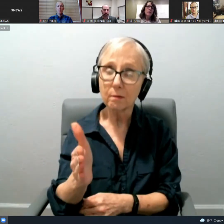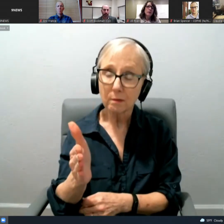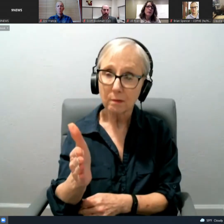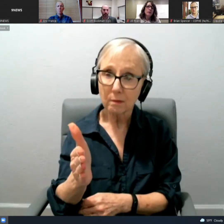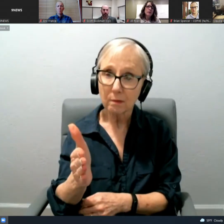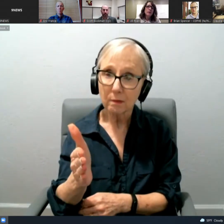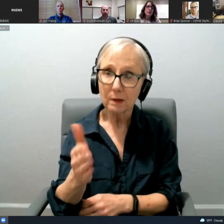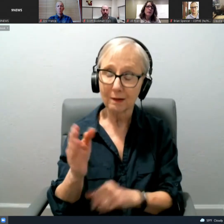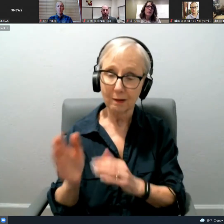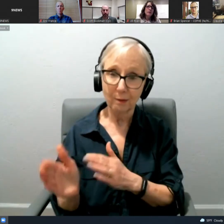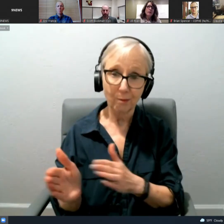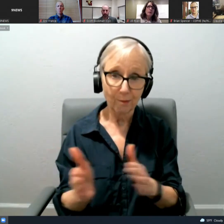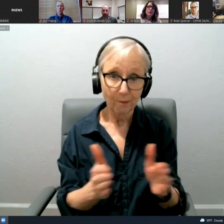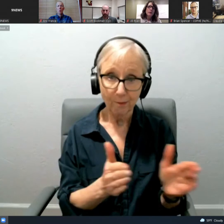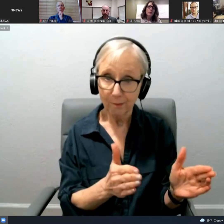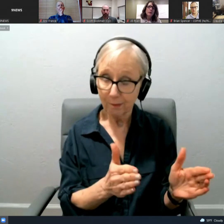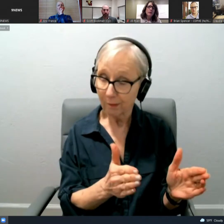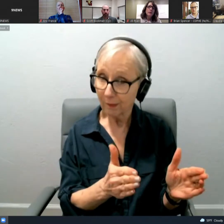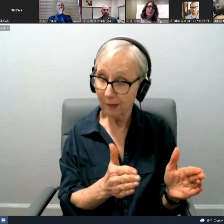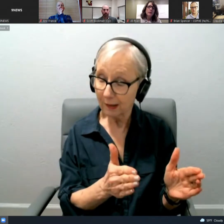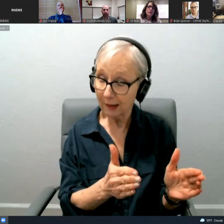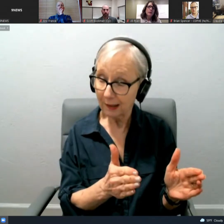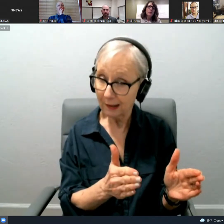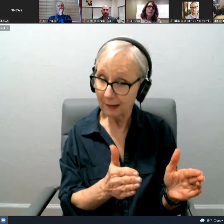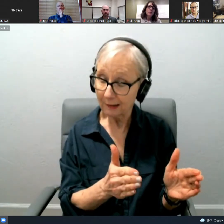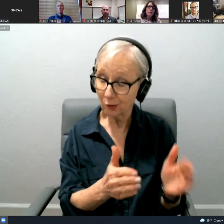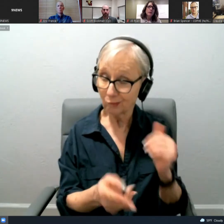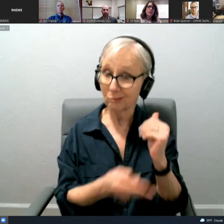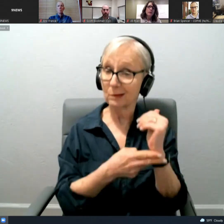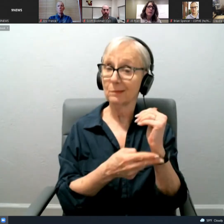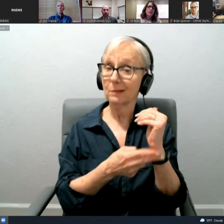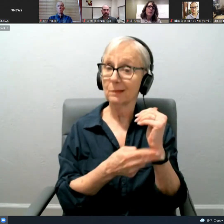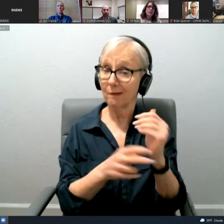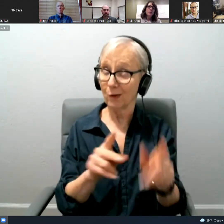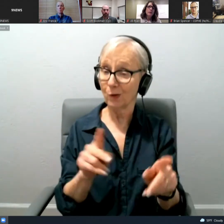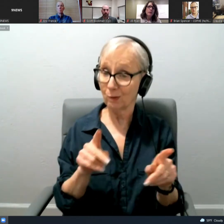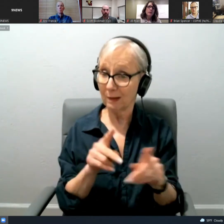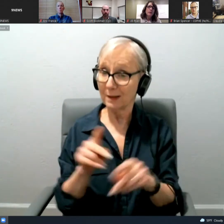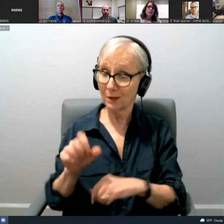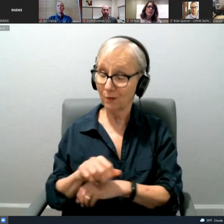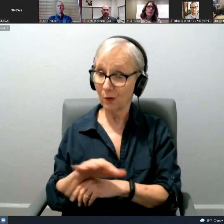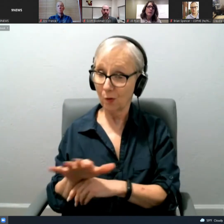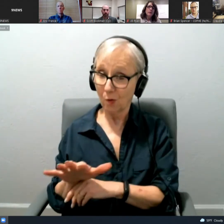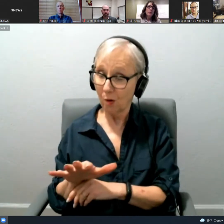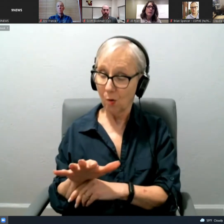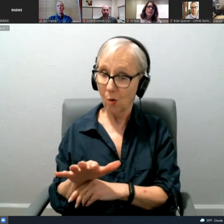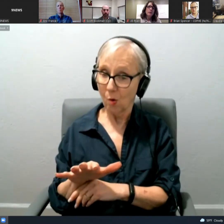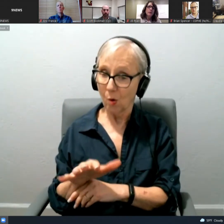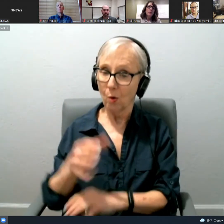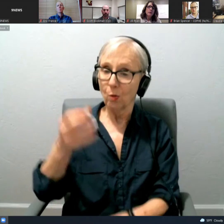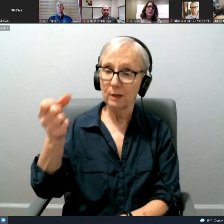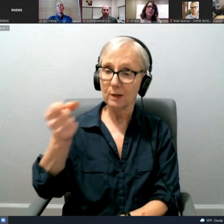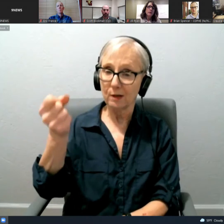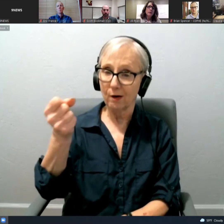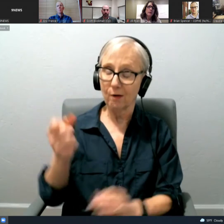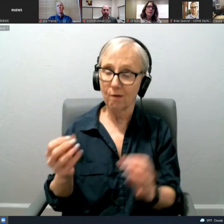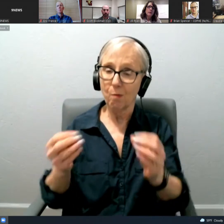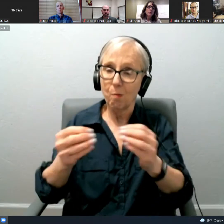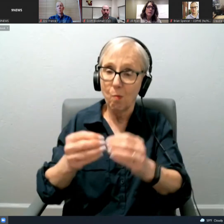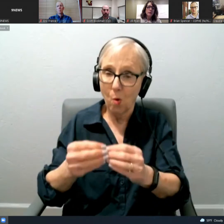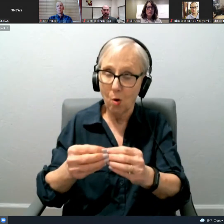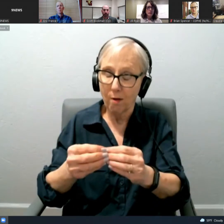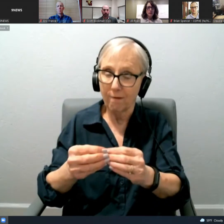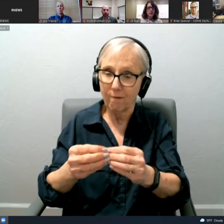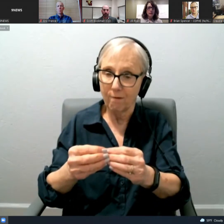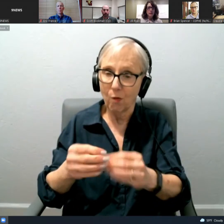the plan, or are you hoping to preserve a greater amount of capacity